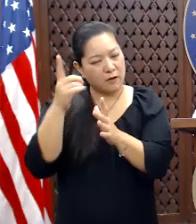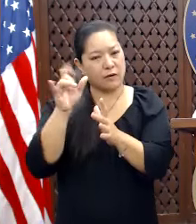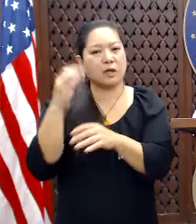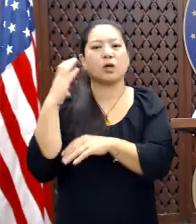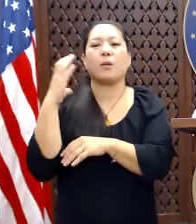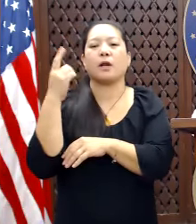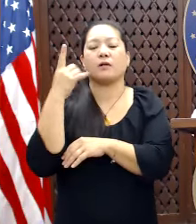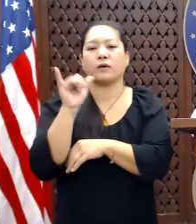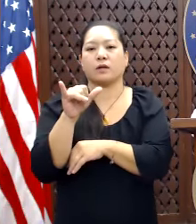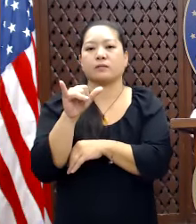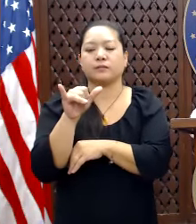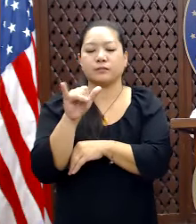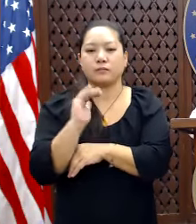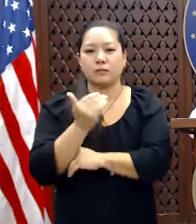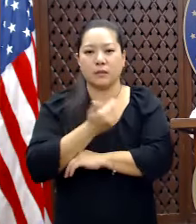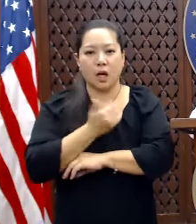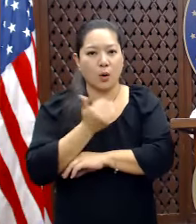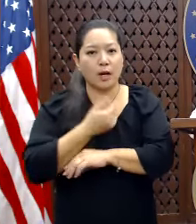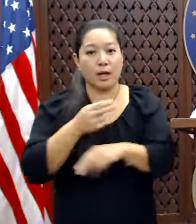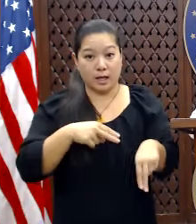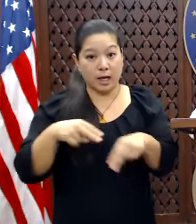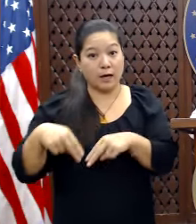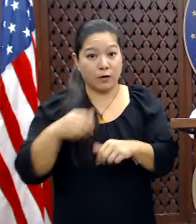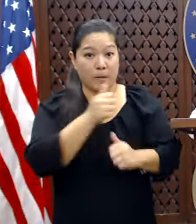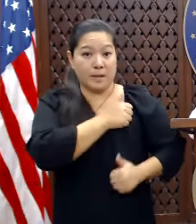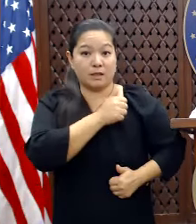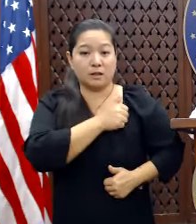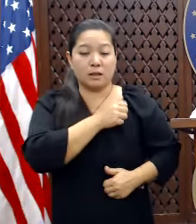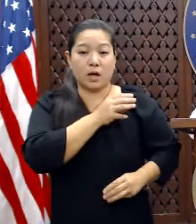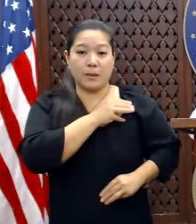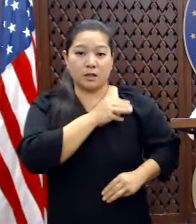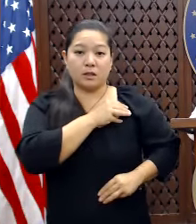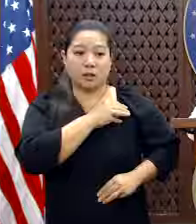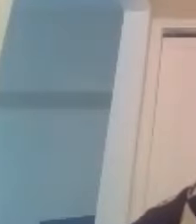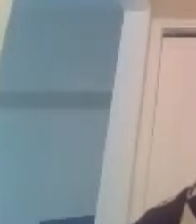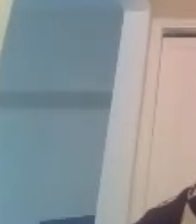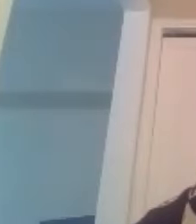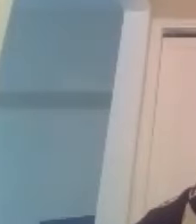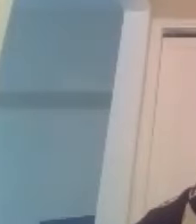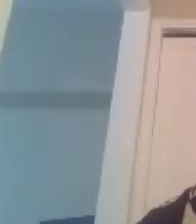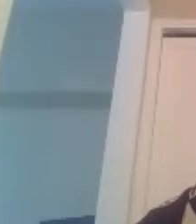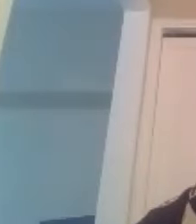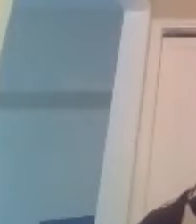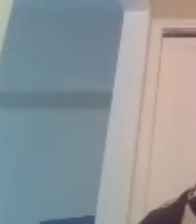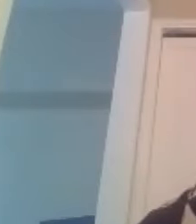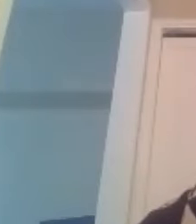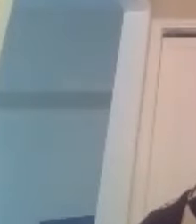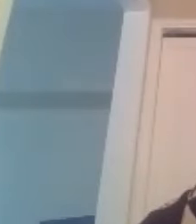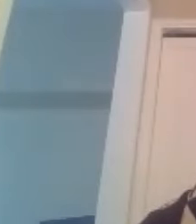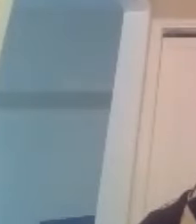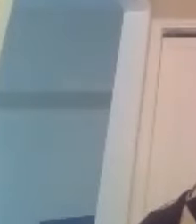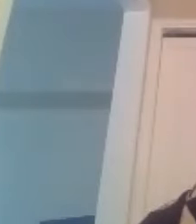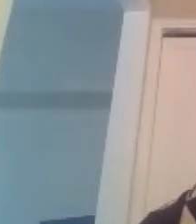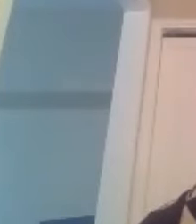commander and head of this part of our naval military facilities. What would be your reaction then, Governor, if